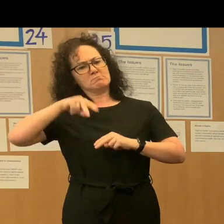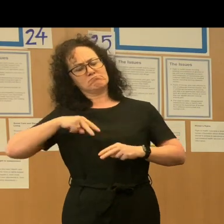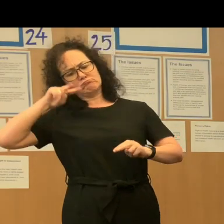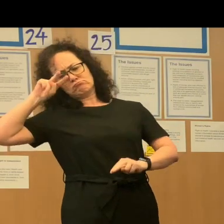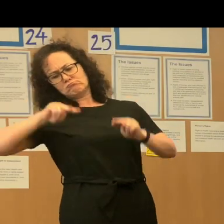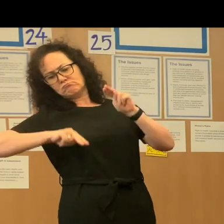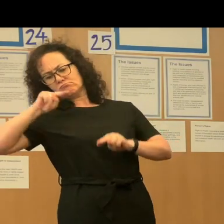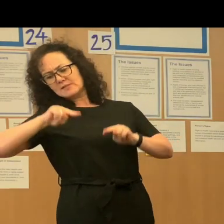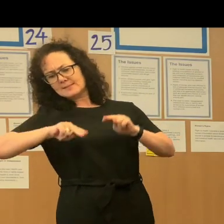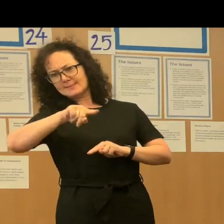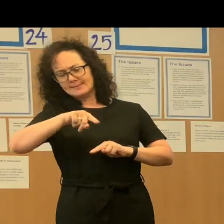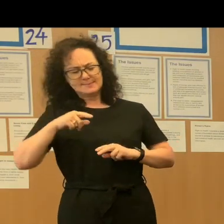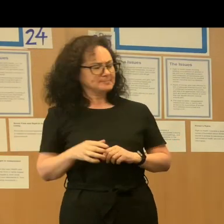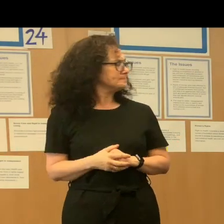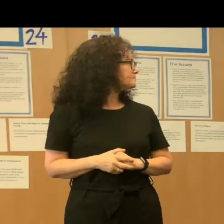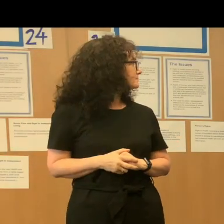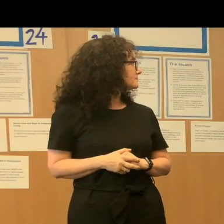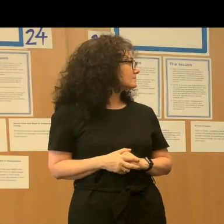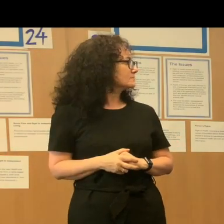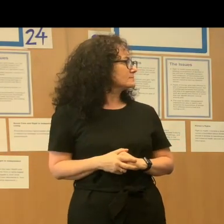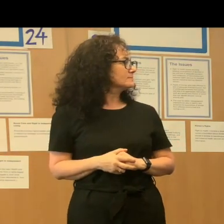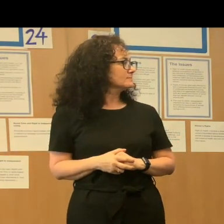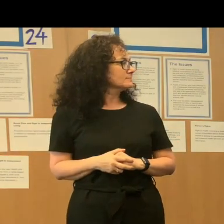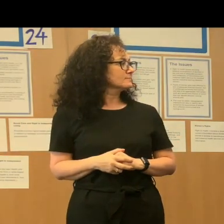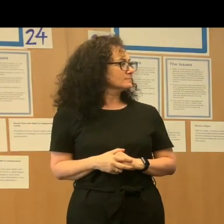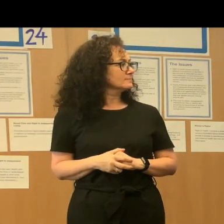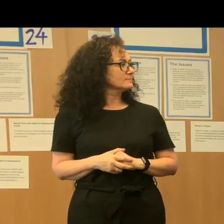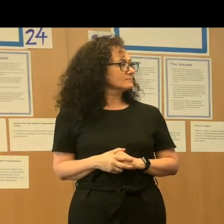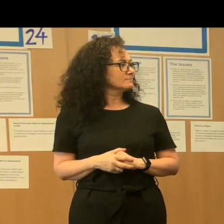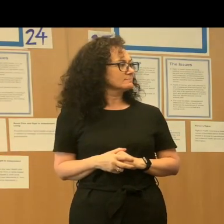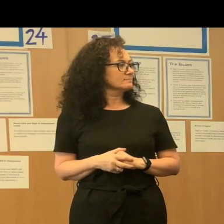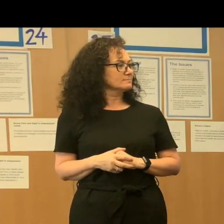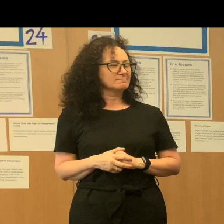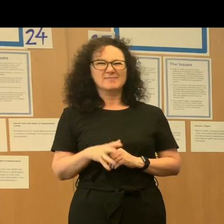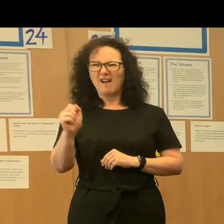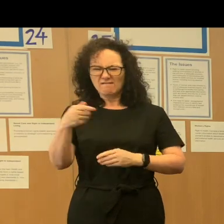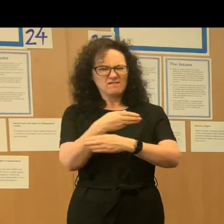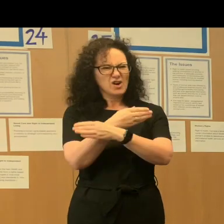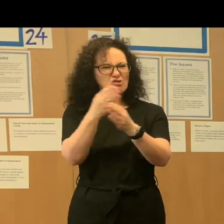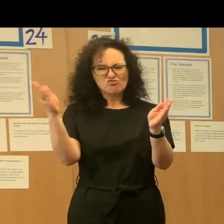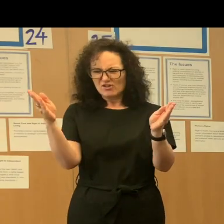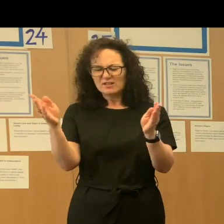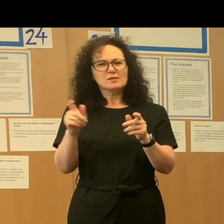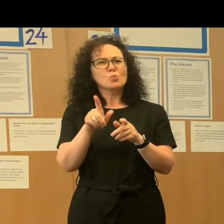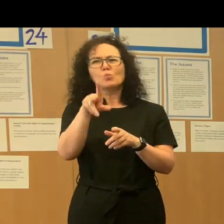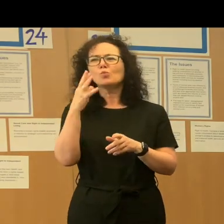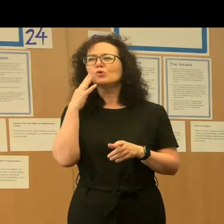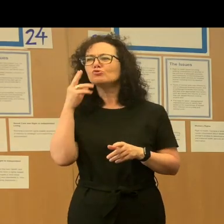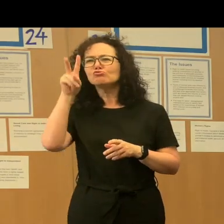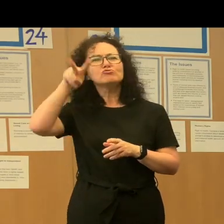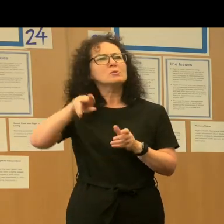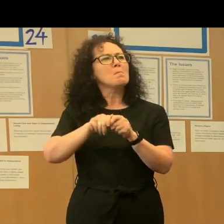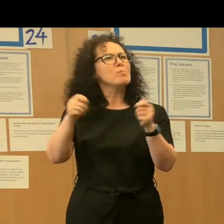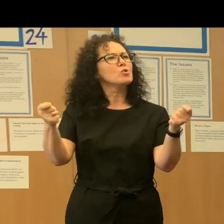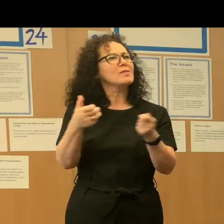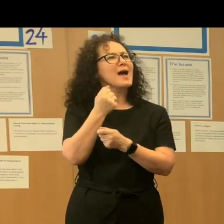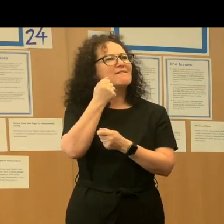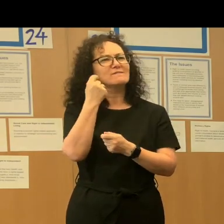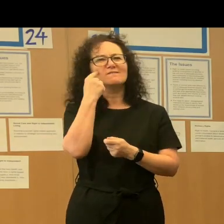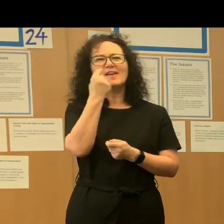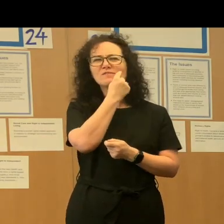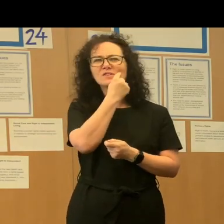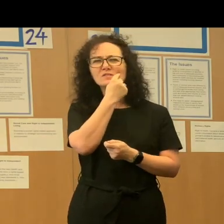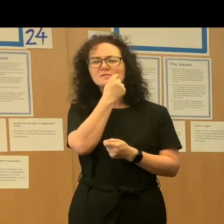other sort of good practice guidelines, and that's all set out in the booklet that you've got with you, but I won't go through them just now.